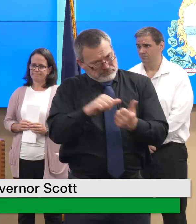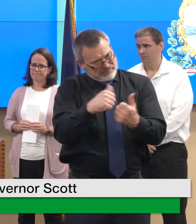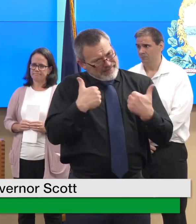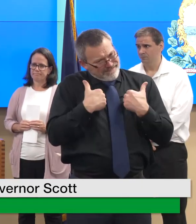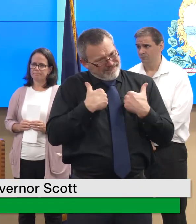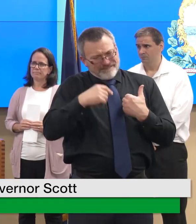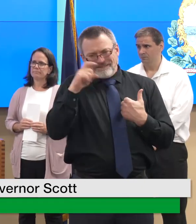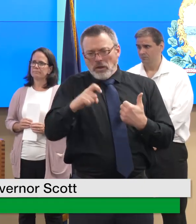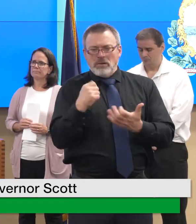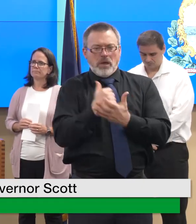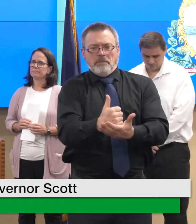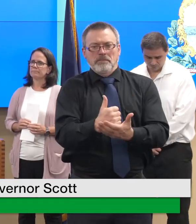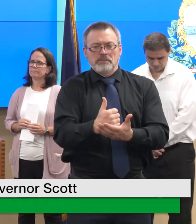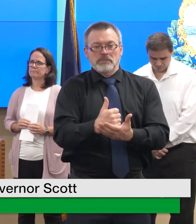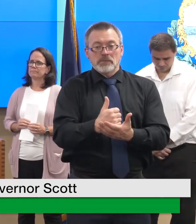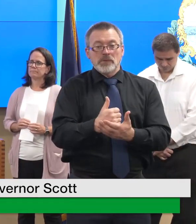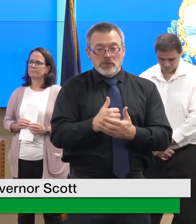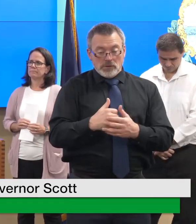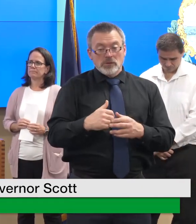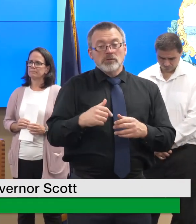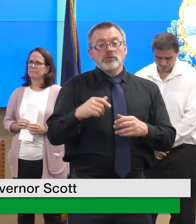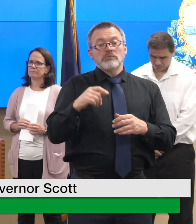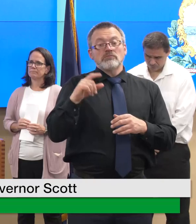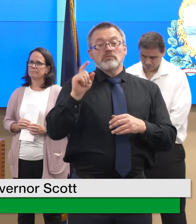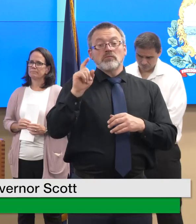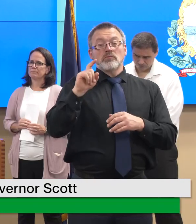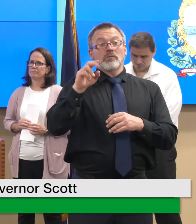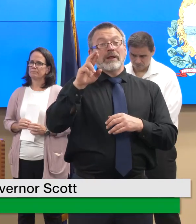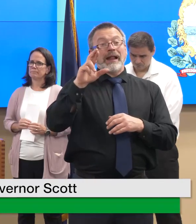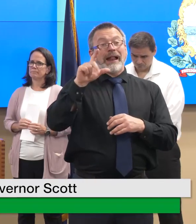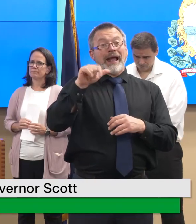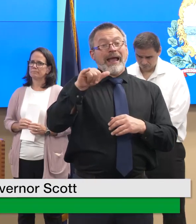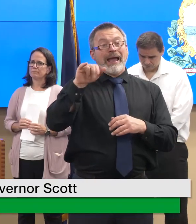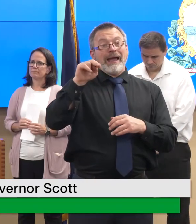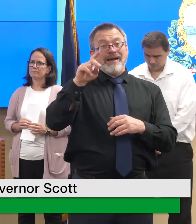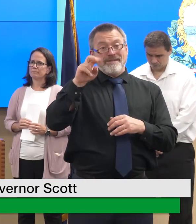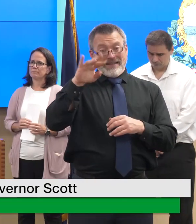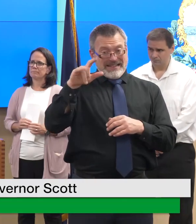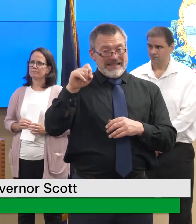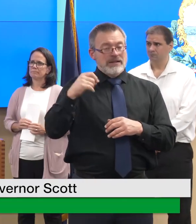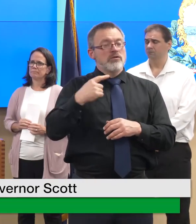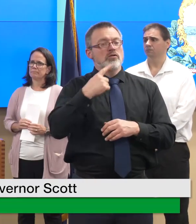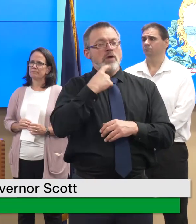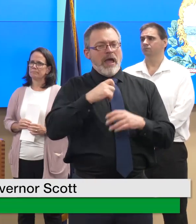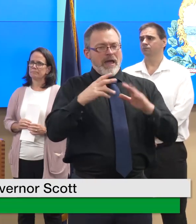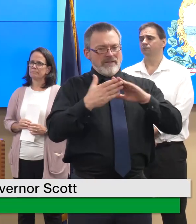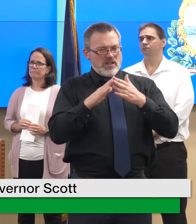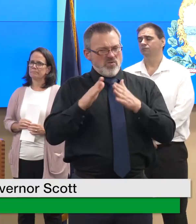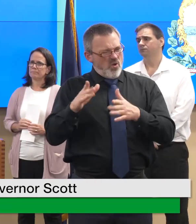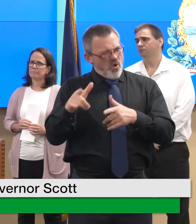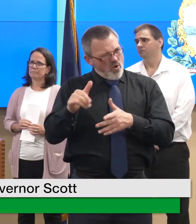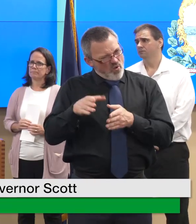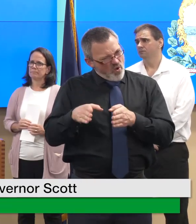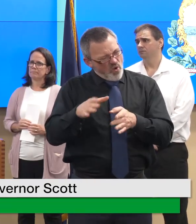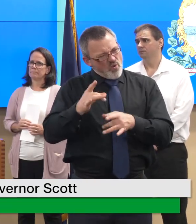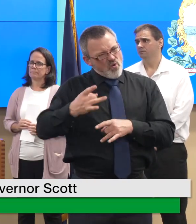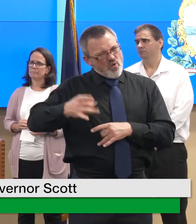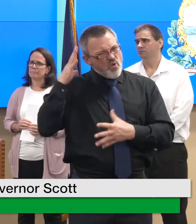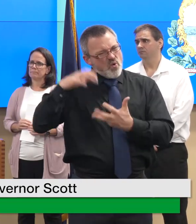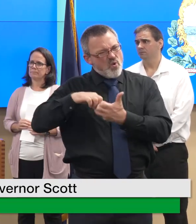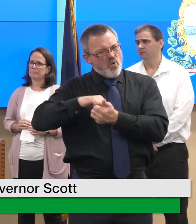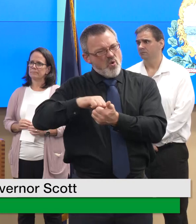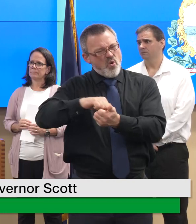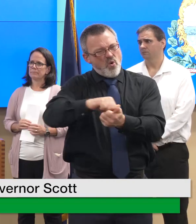on Red Village Road in Lindenville received a lot of devastation. There was probably